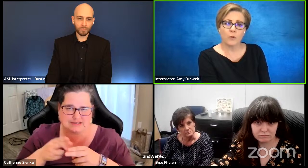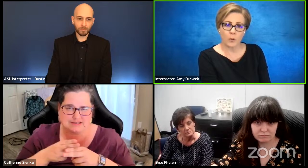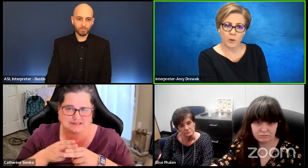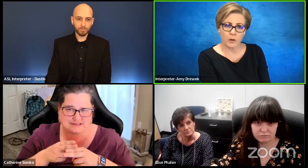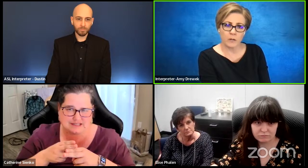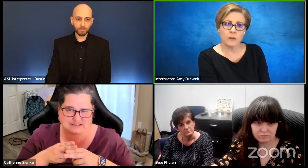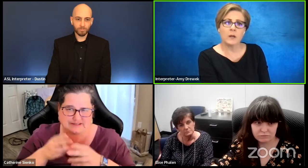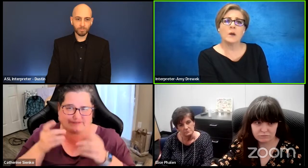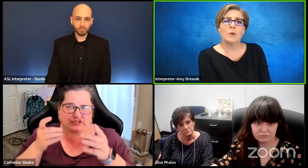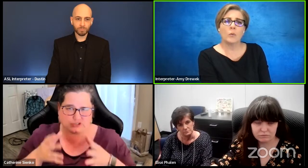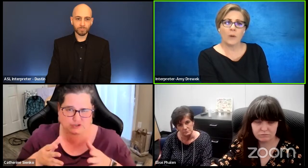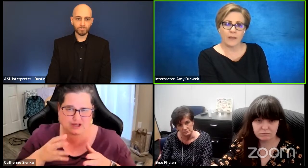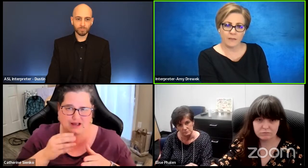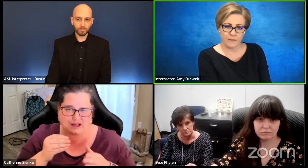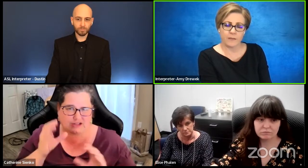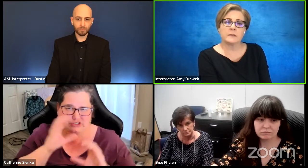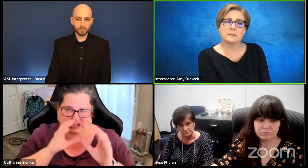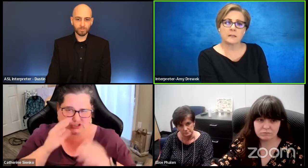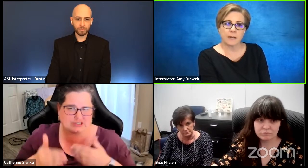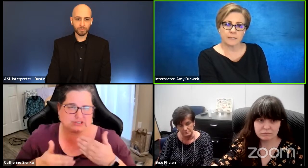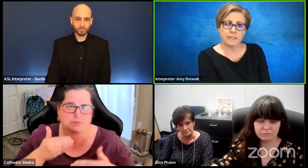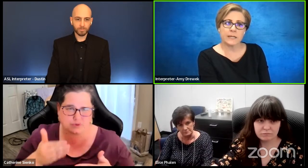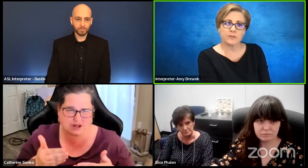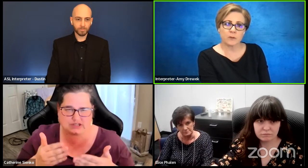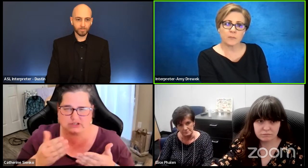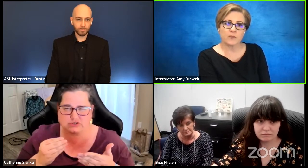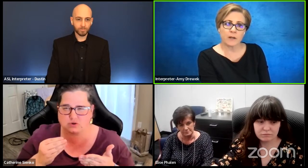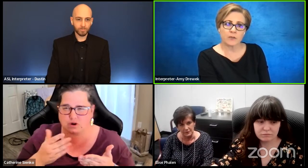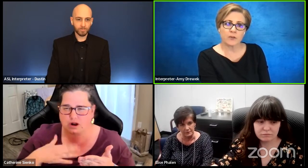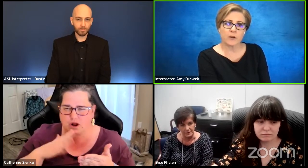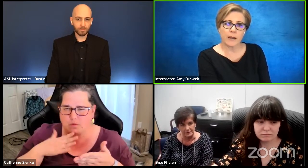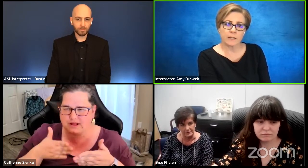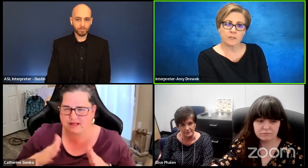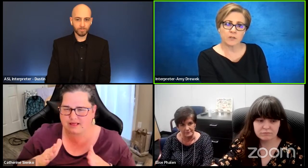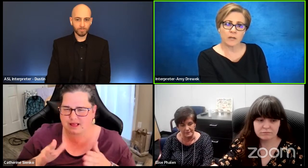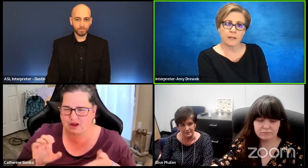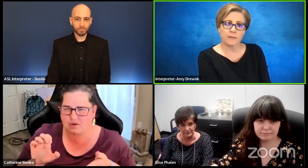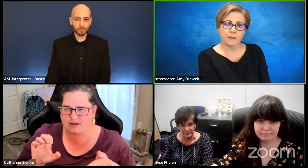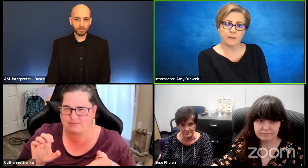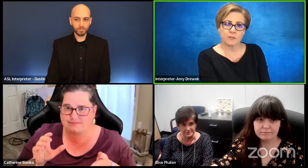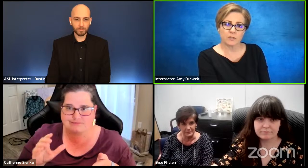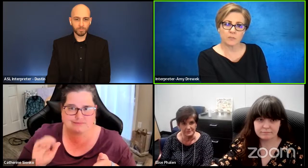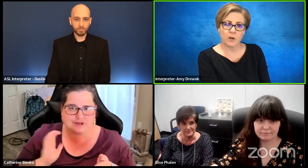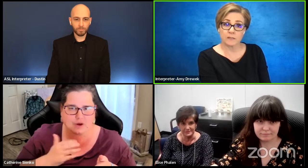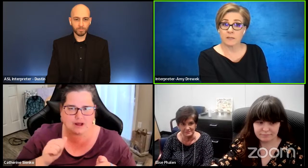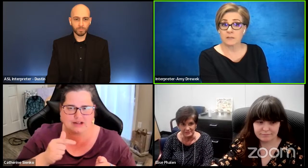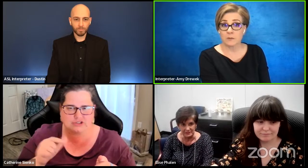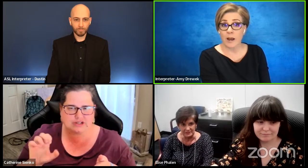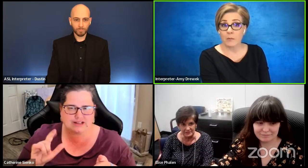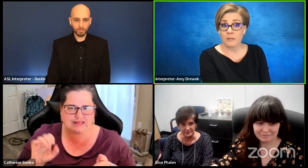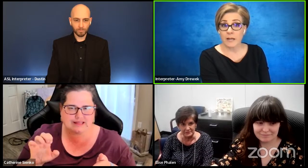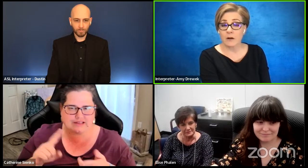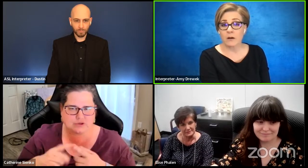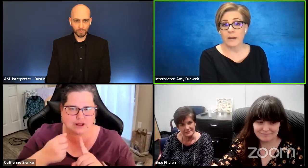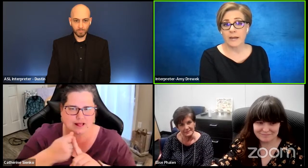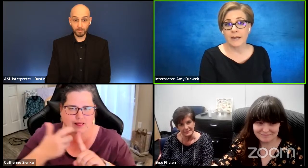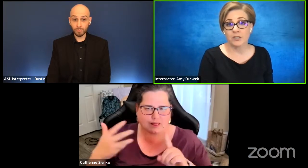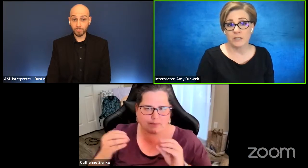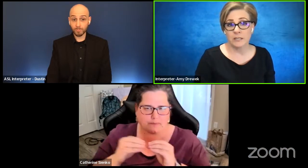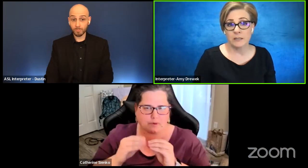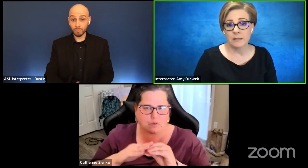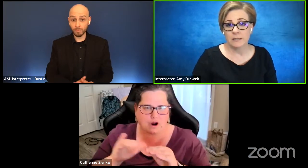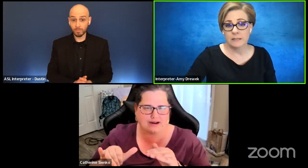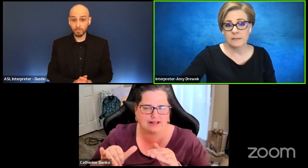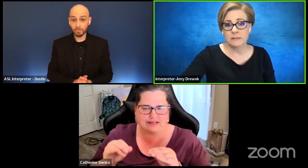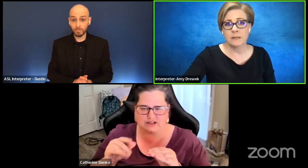decided to move forward with selecting an interim director and starting the search process. So I will let